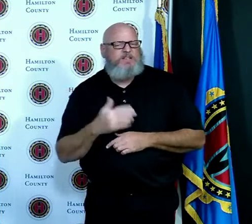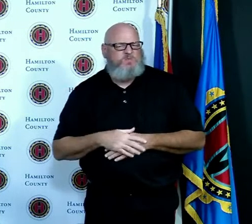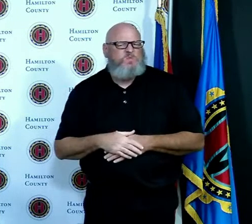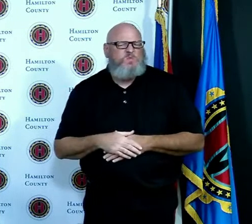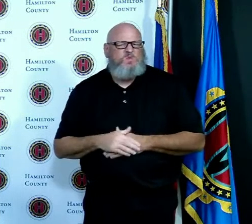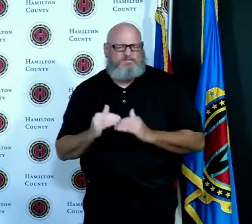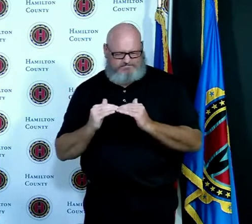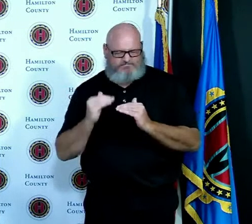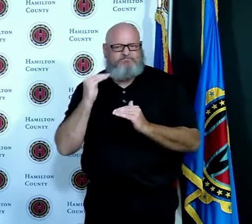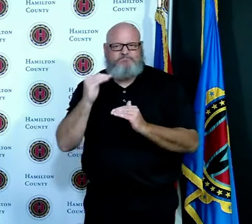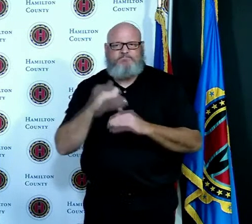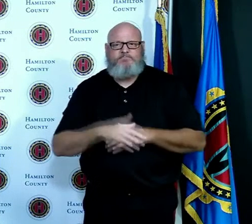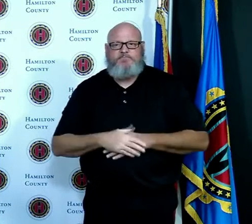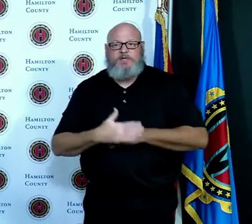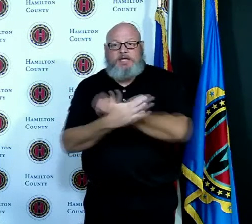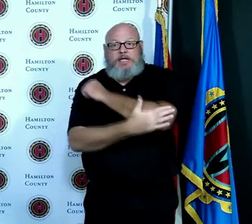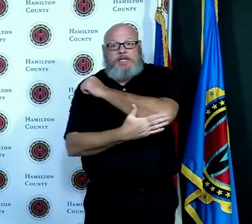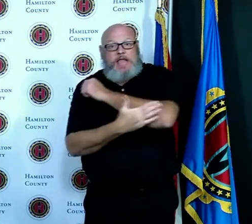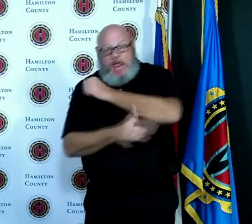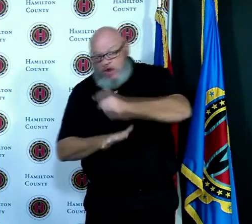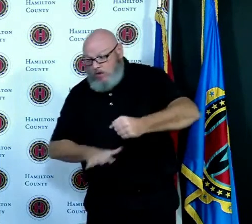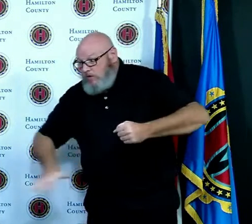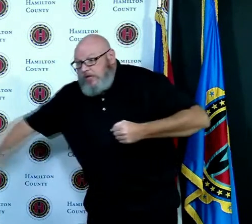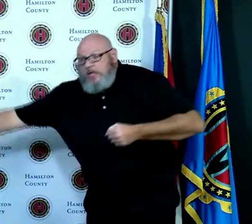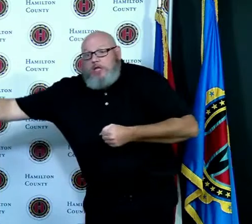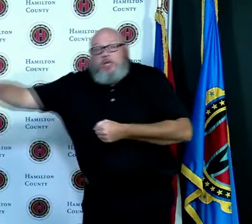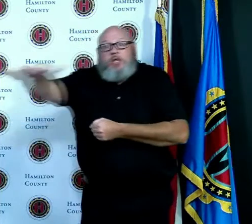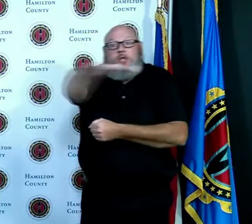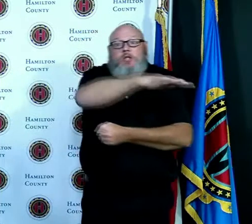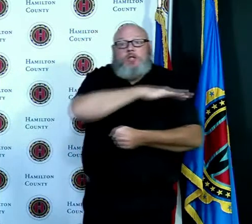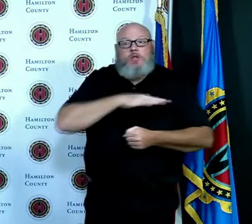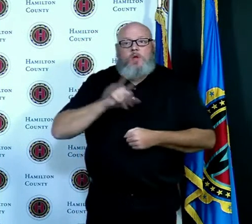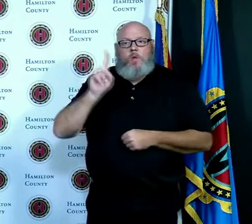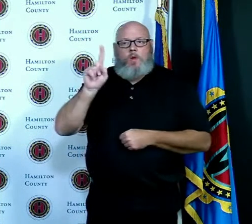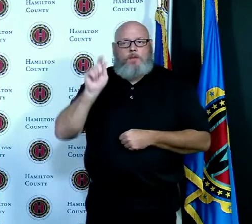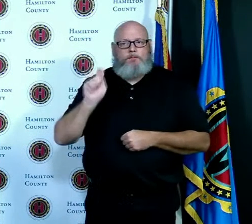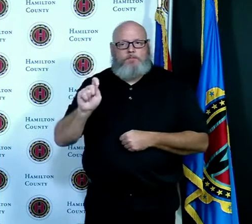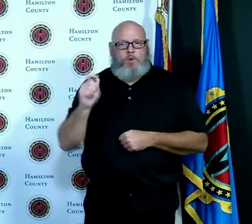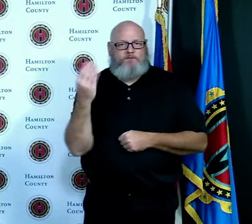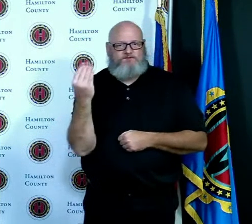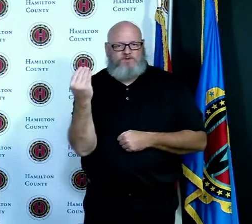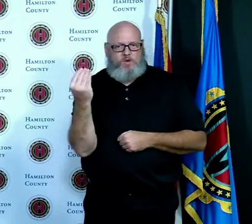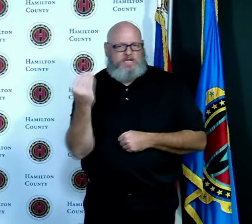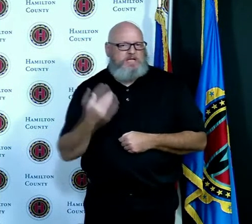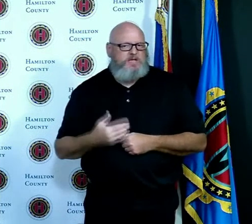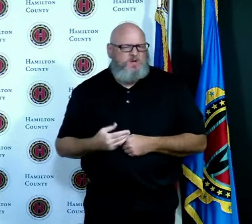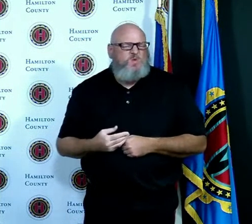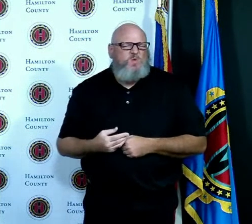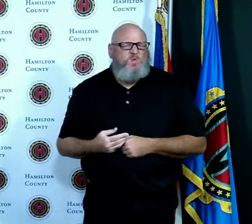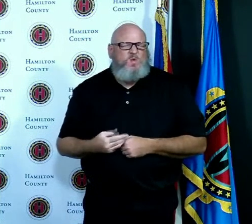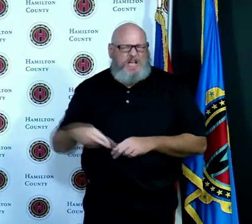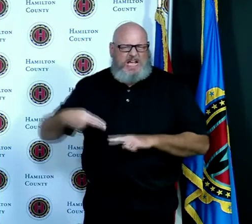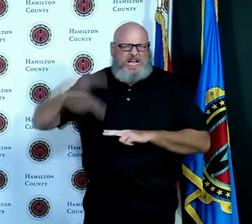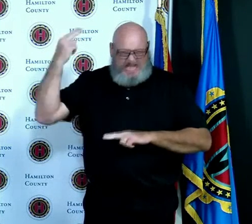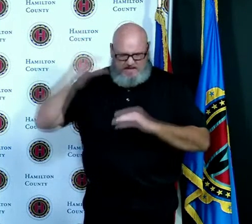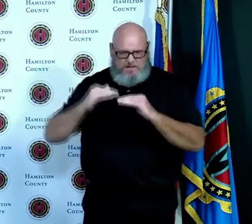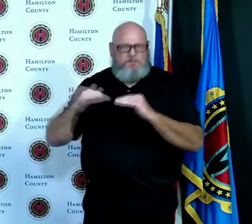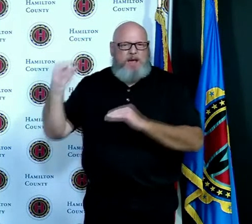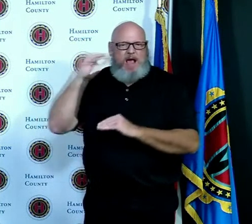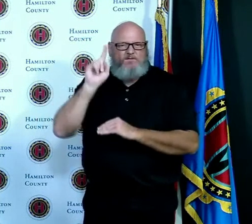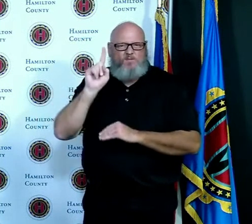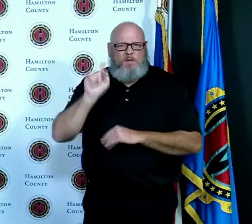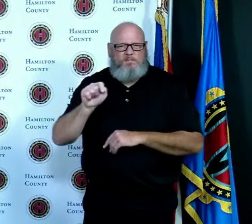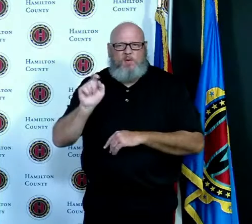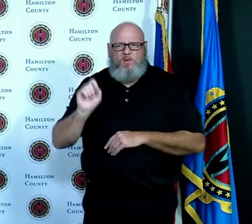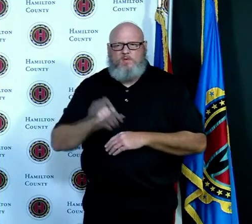below 1 so we can start to see the spread of COVID within our community start to decrease. Looking at hospitalizations